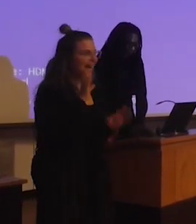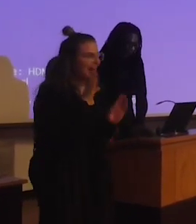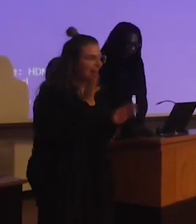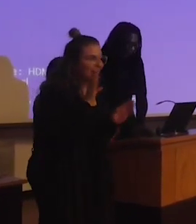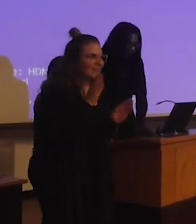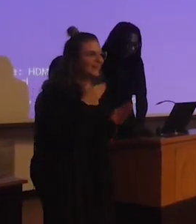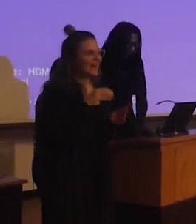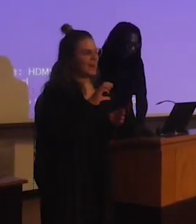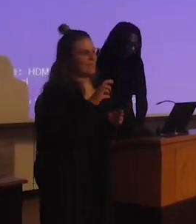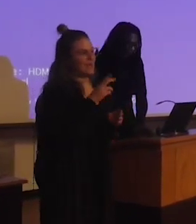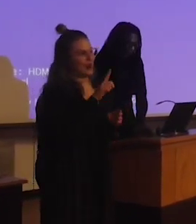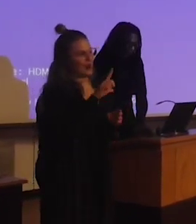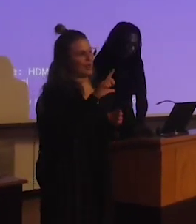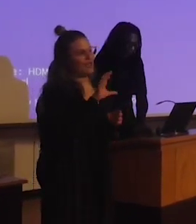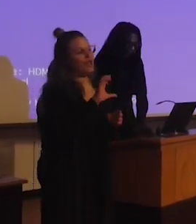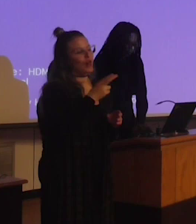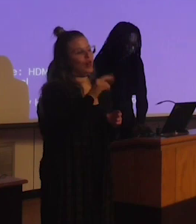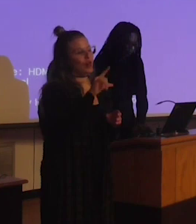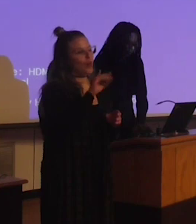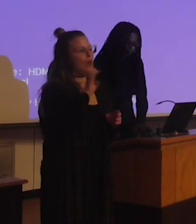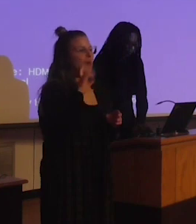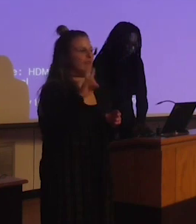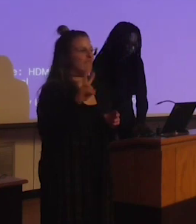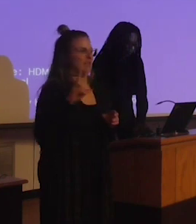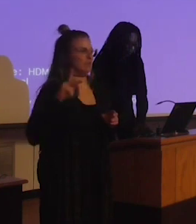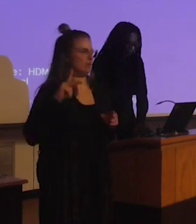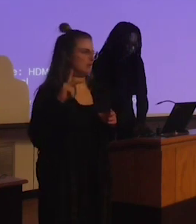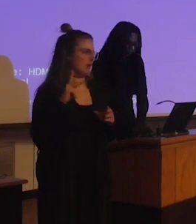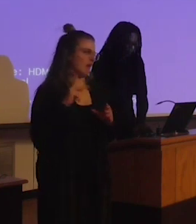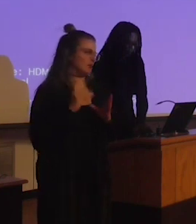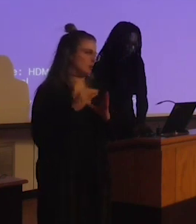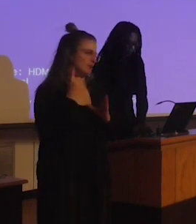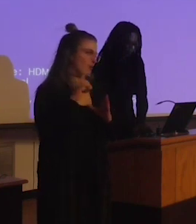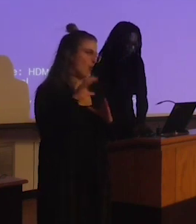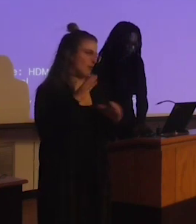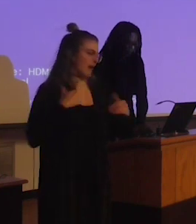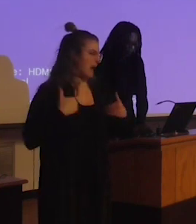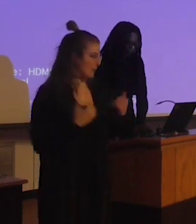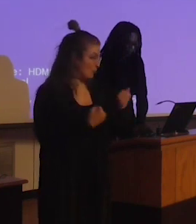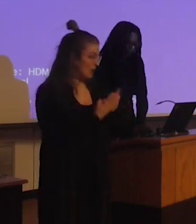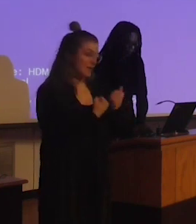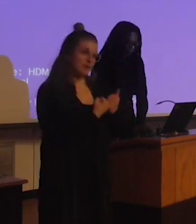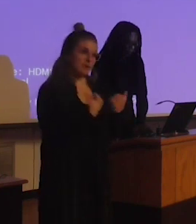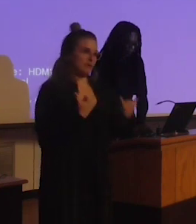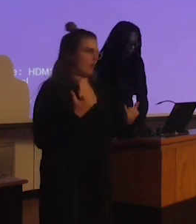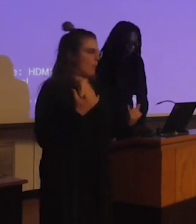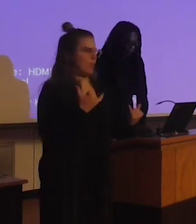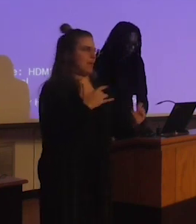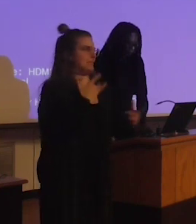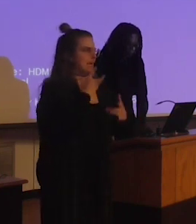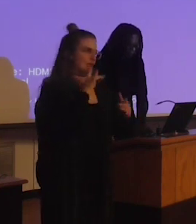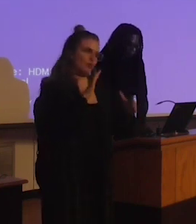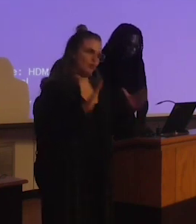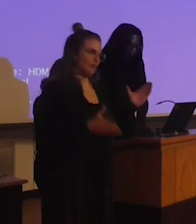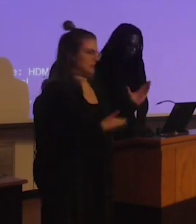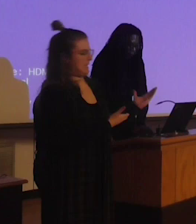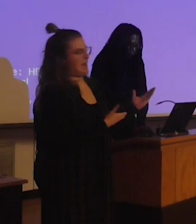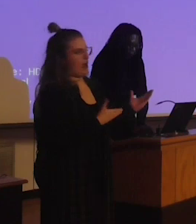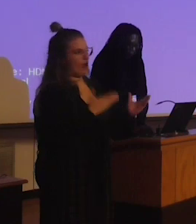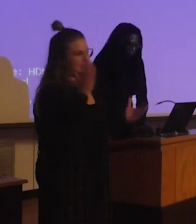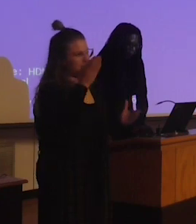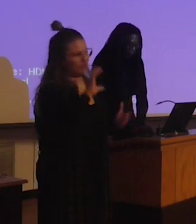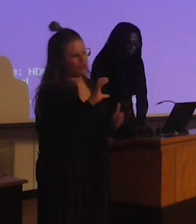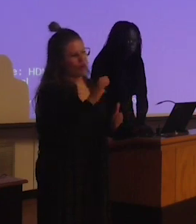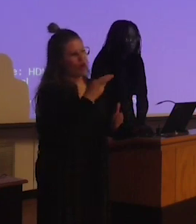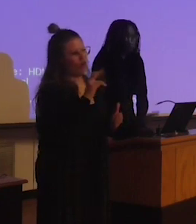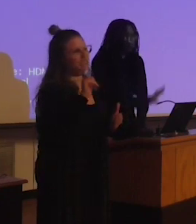Hi, I'm Chloe. I'm the Vice President of Cornell Students for Animal Rights, and we are so excited today to present our speaker, Christopher